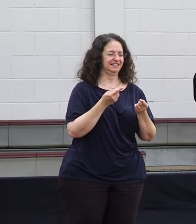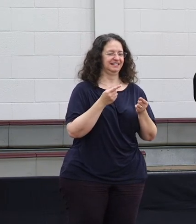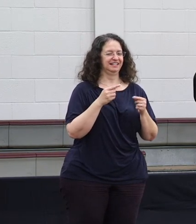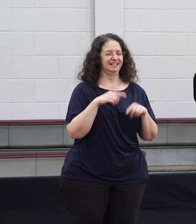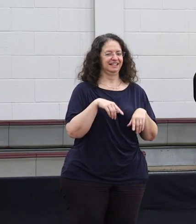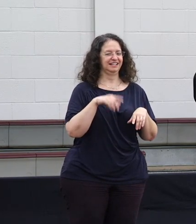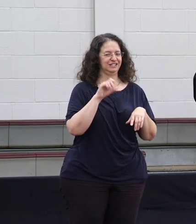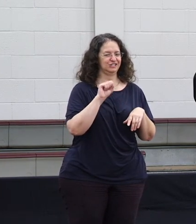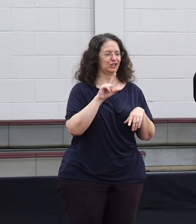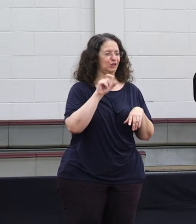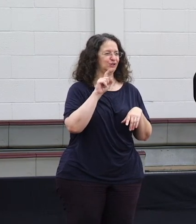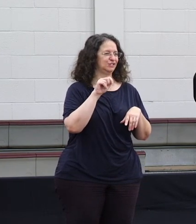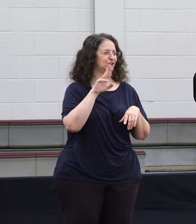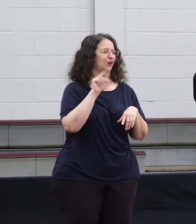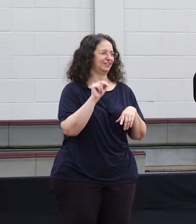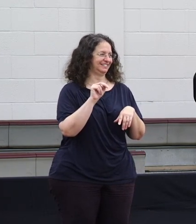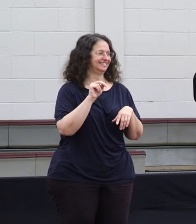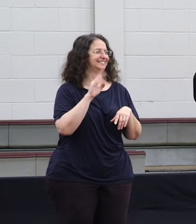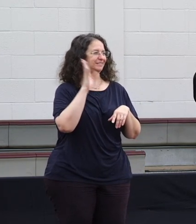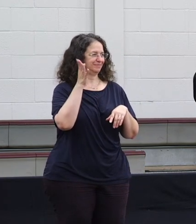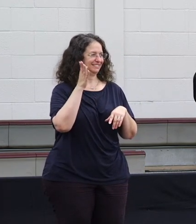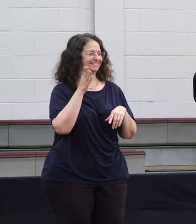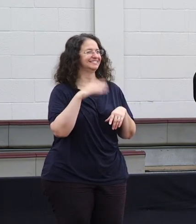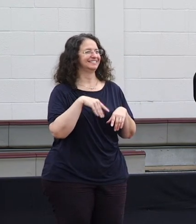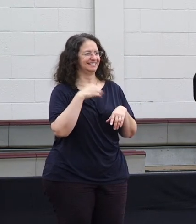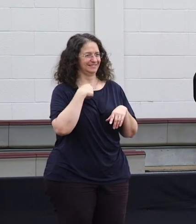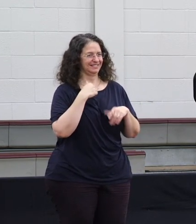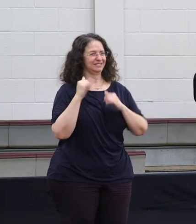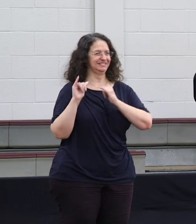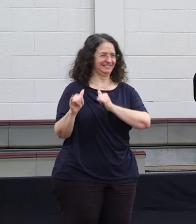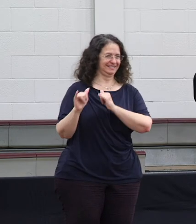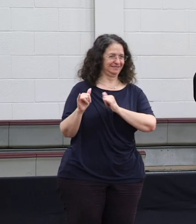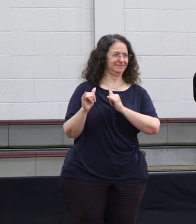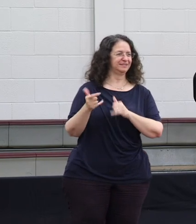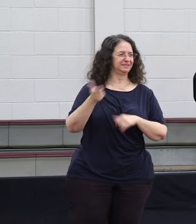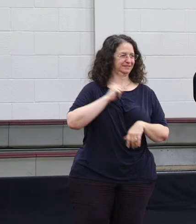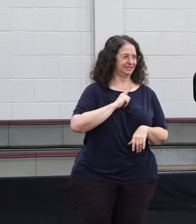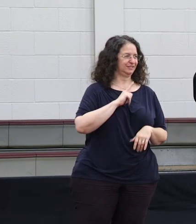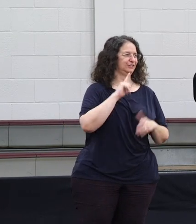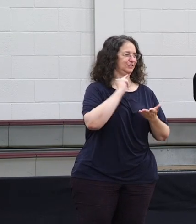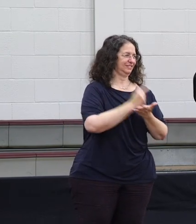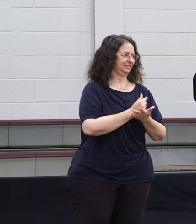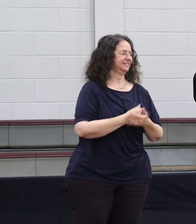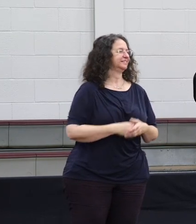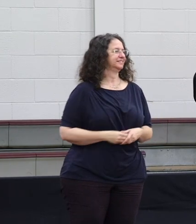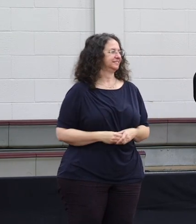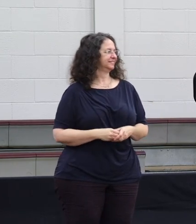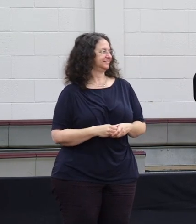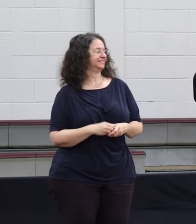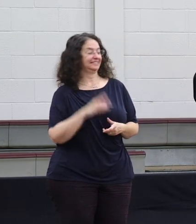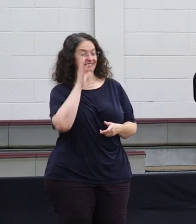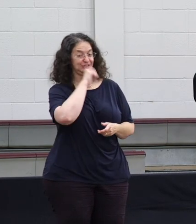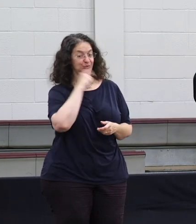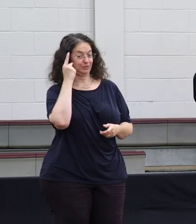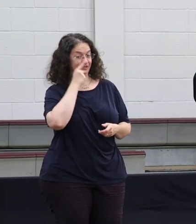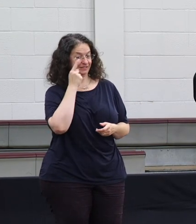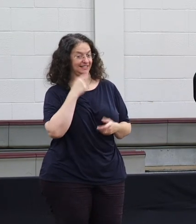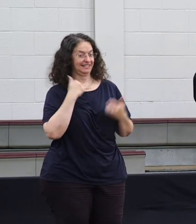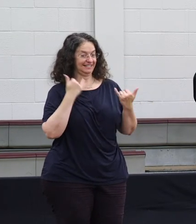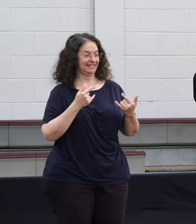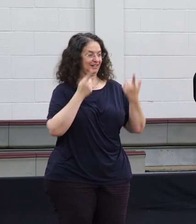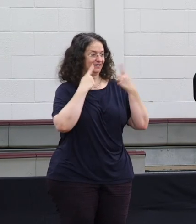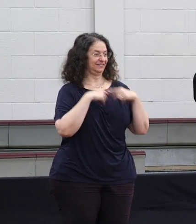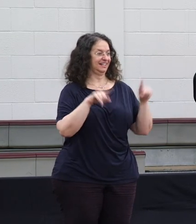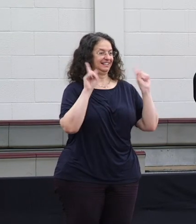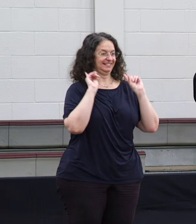ago, I made it my goal to stand on the same stage as he did when it came time for me to graduate. And in case you're wondering, Nick, now that I can finally say